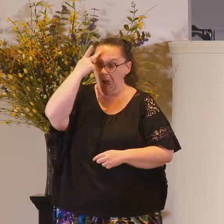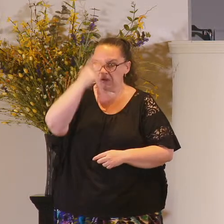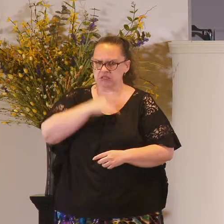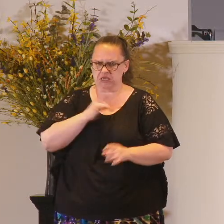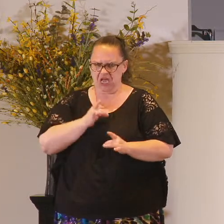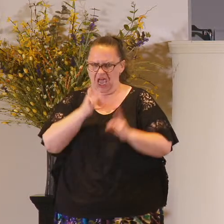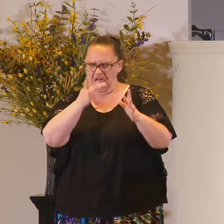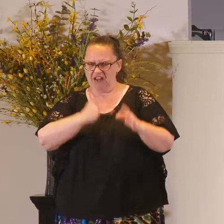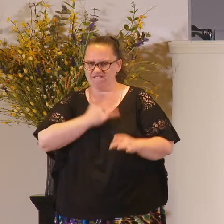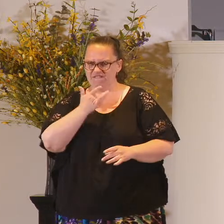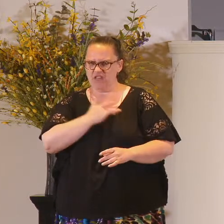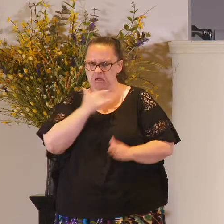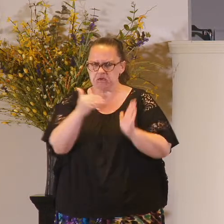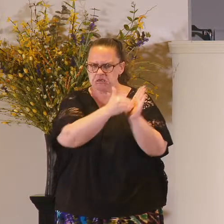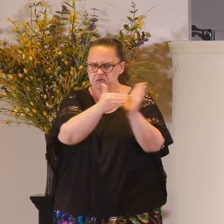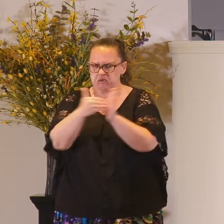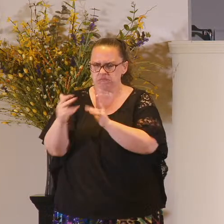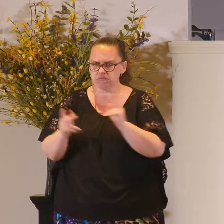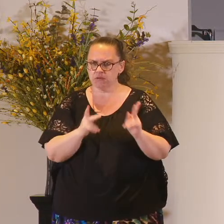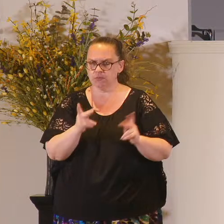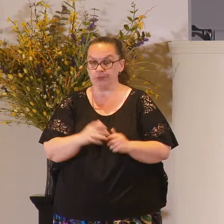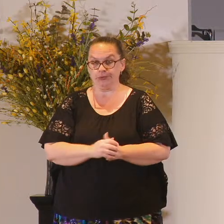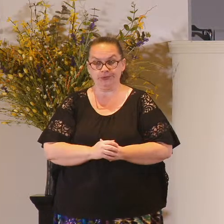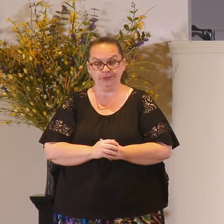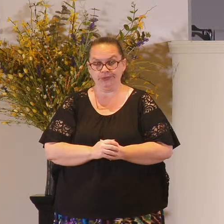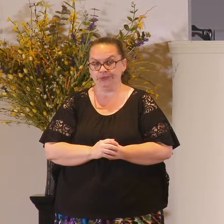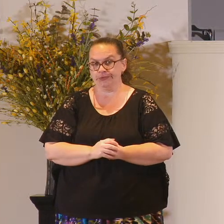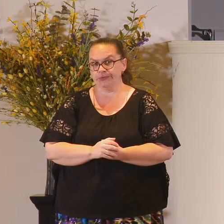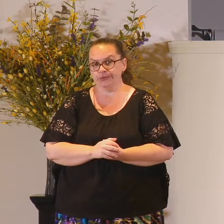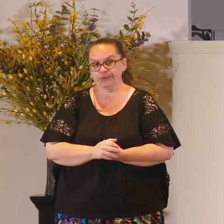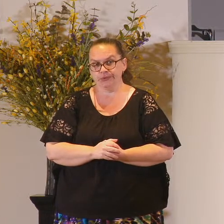hatred, our prejudice.